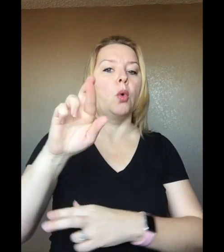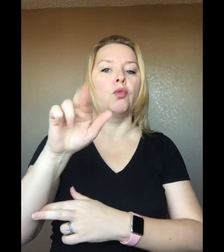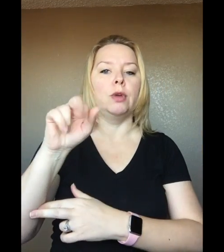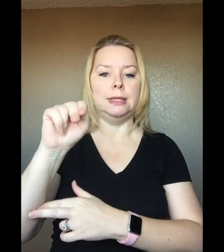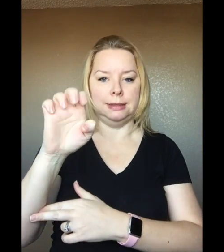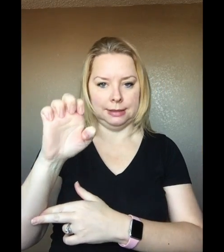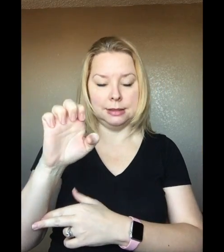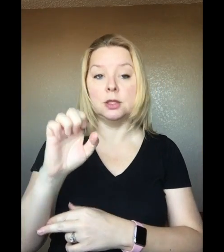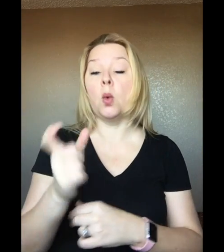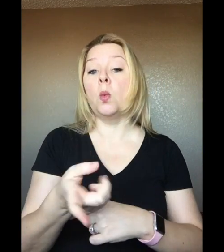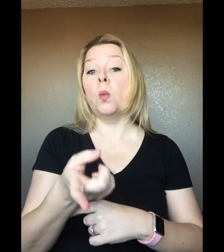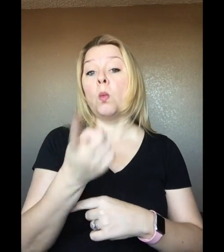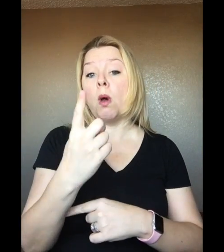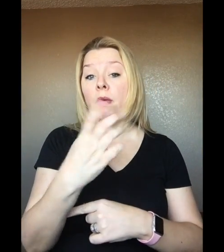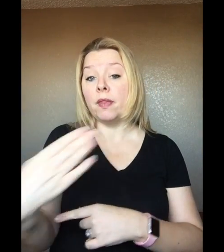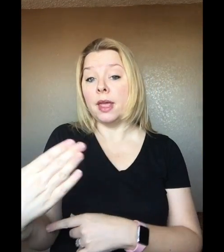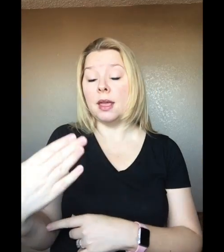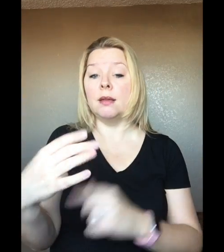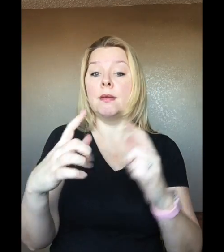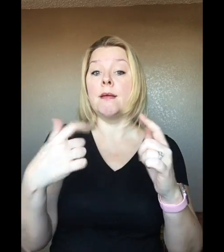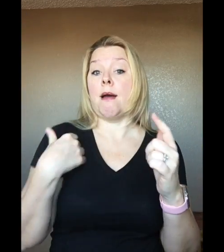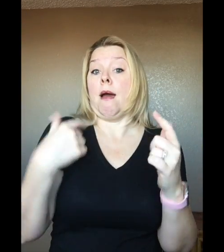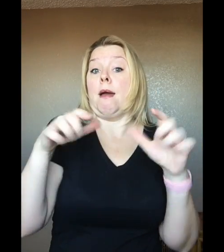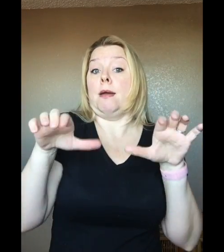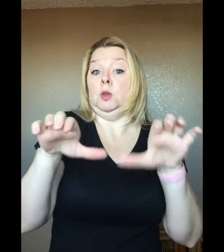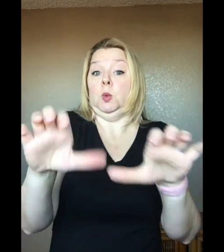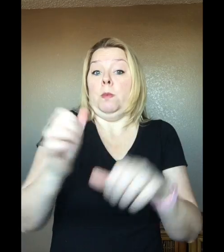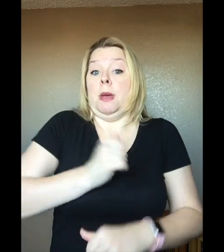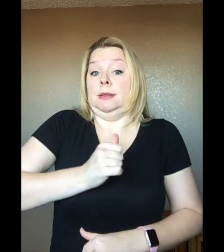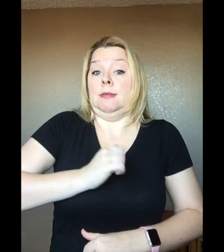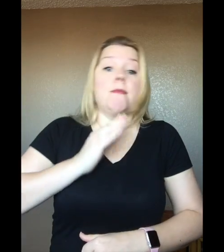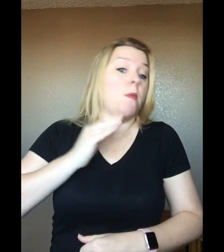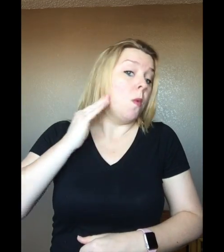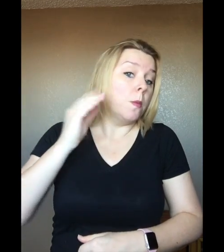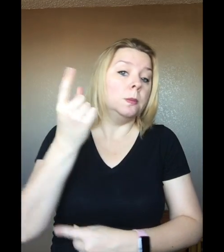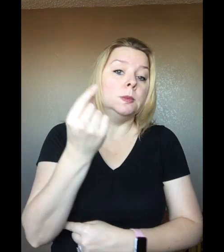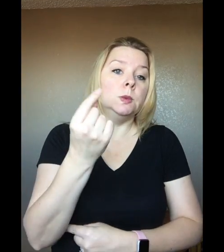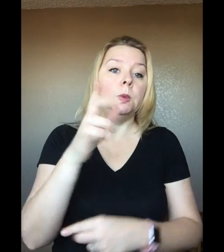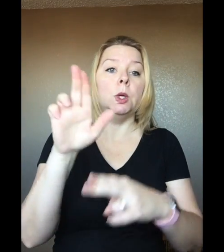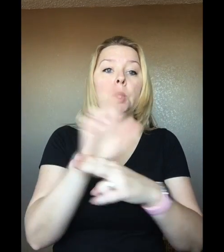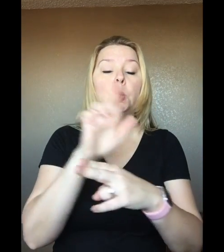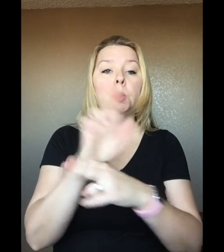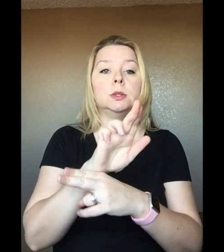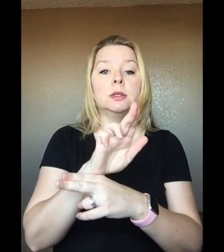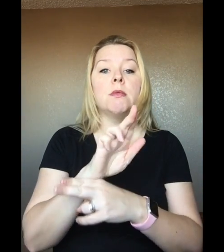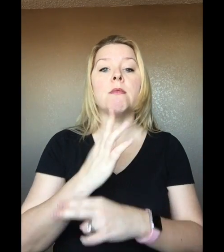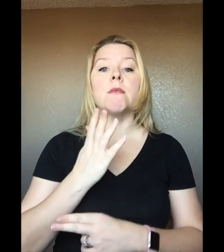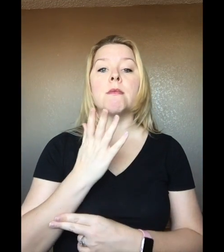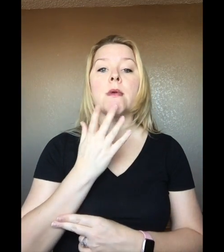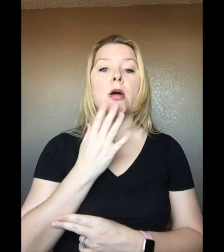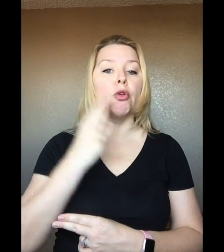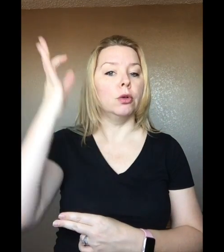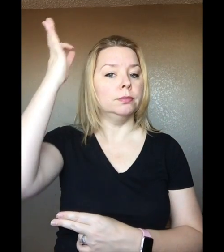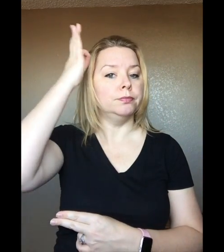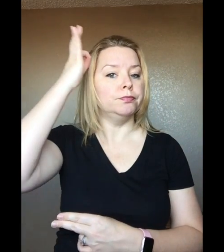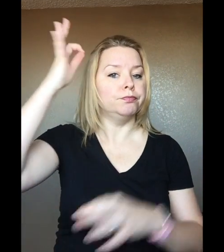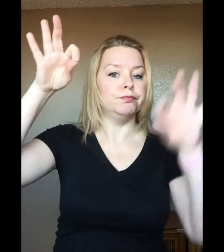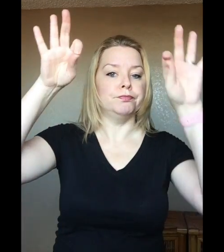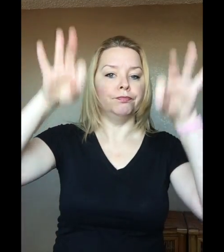it rinsed. So one of the things I've started doing at home for myself is using a color